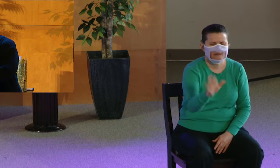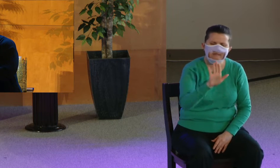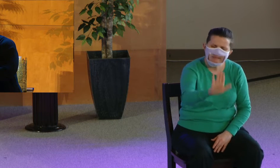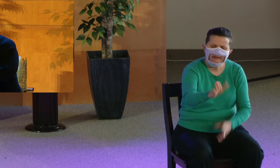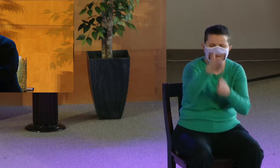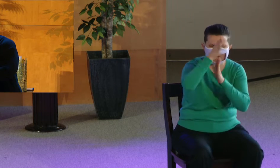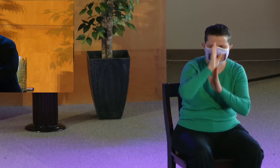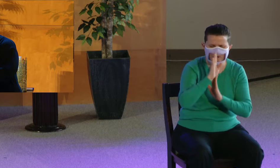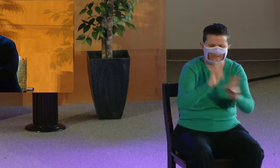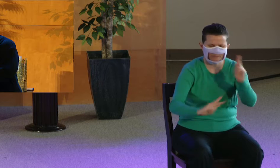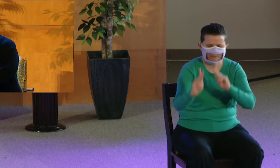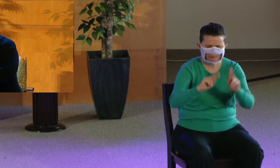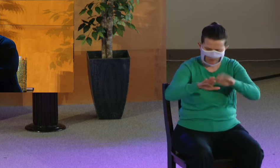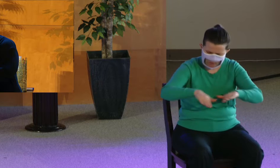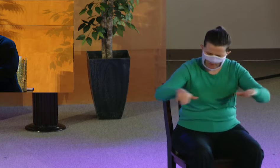not alone.